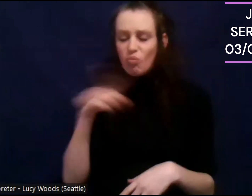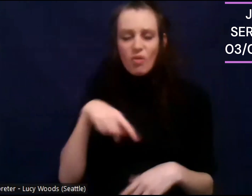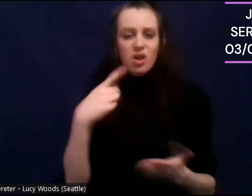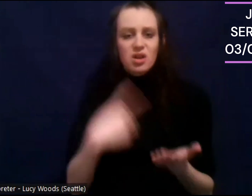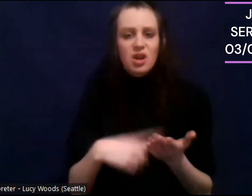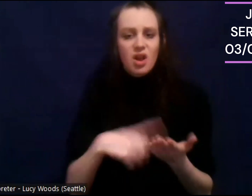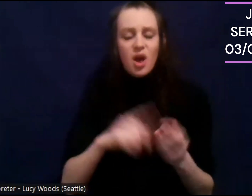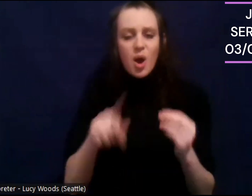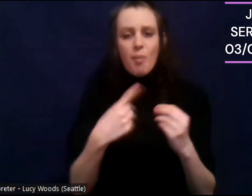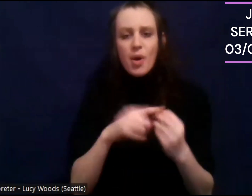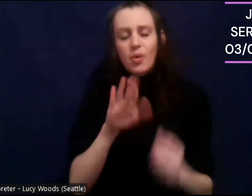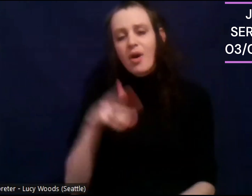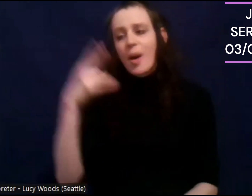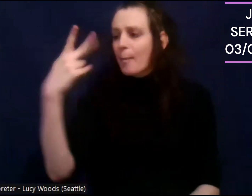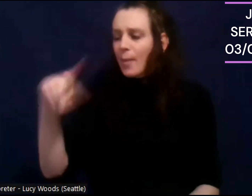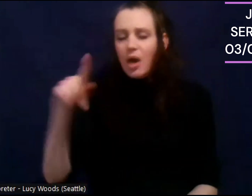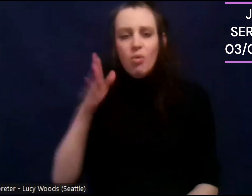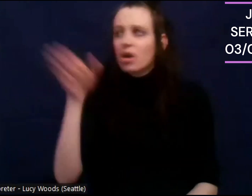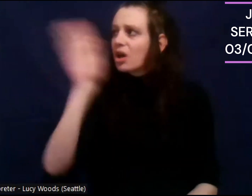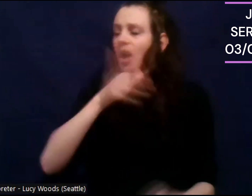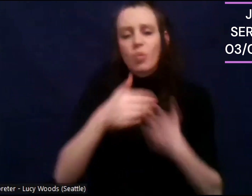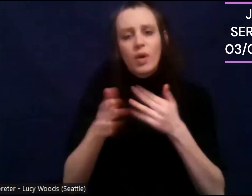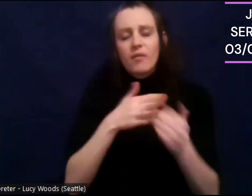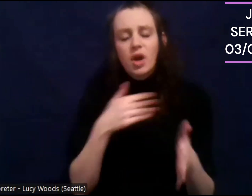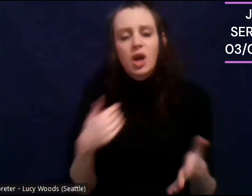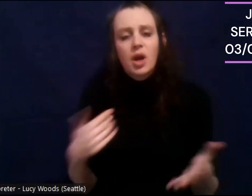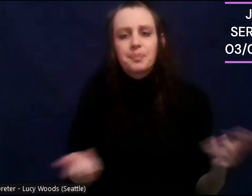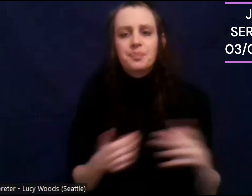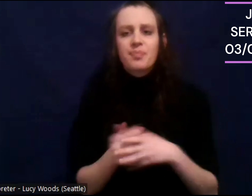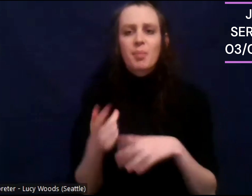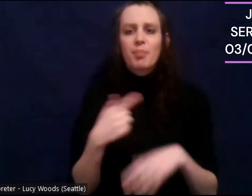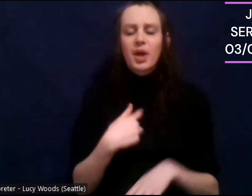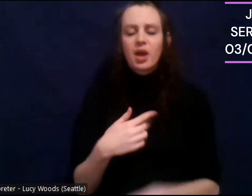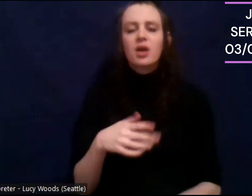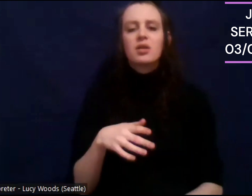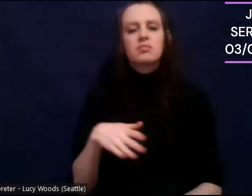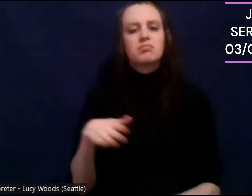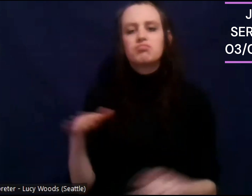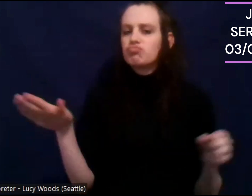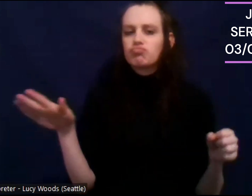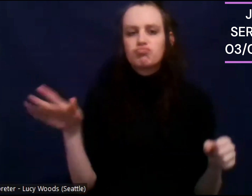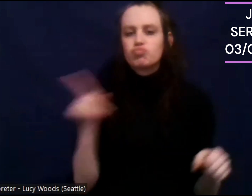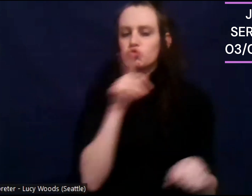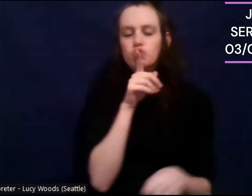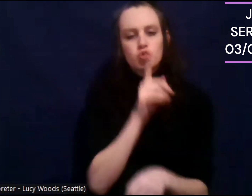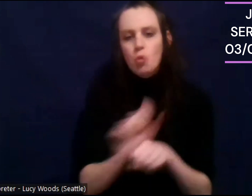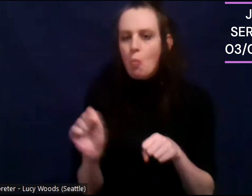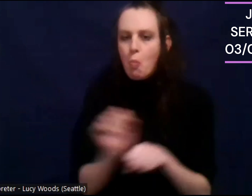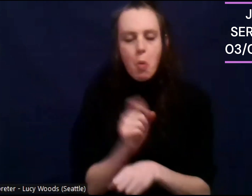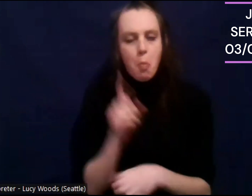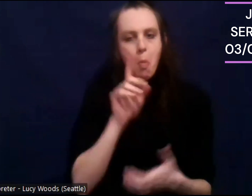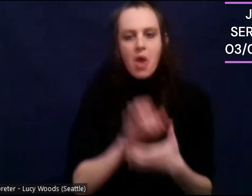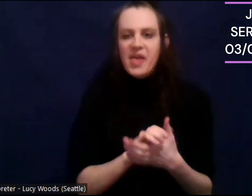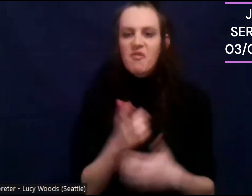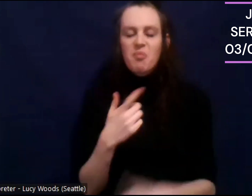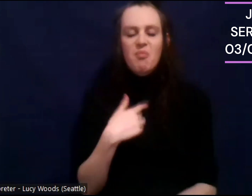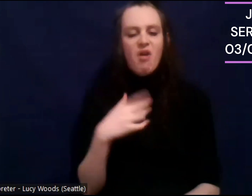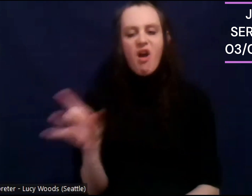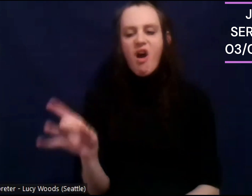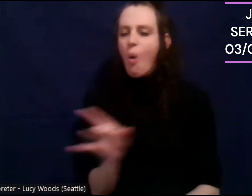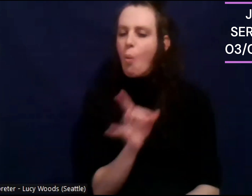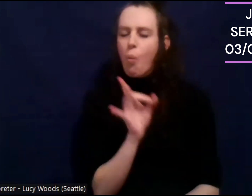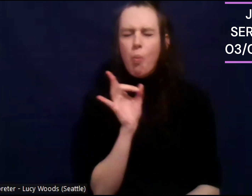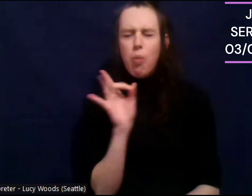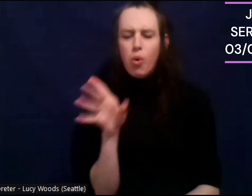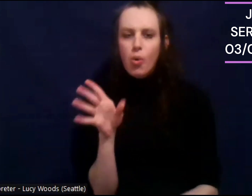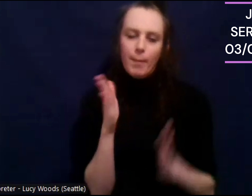or God or whatever you wanted to call it. And I was so thoroughly convinced that I was the biggest piece of human filth that ever walked the face of the earth,